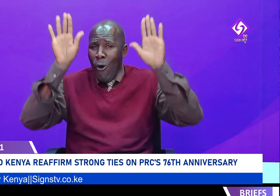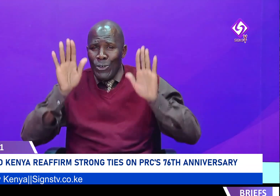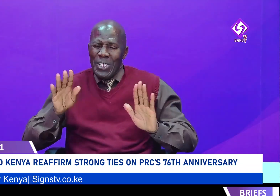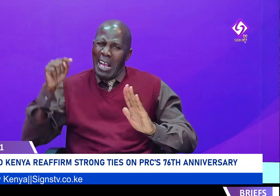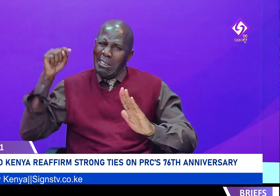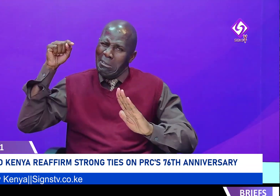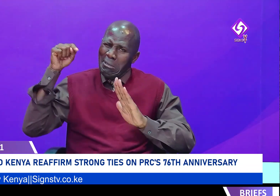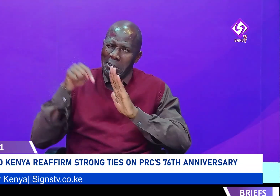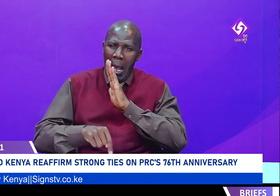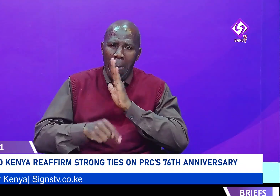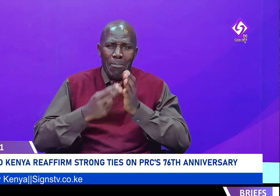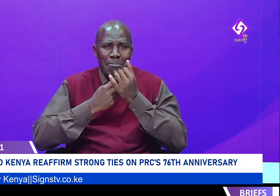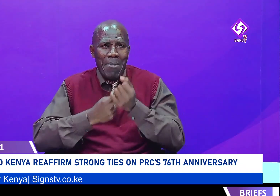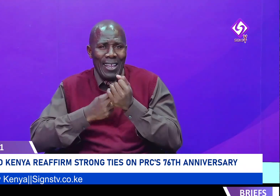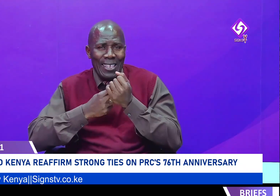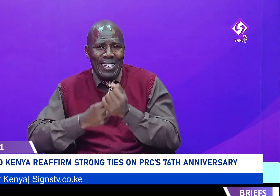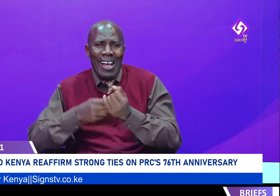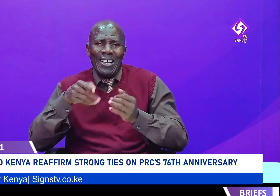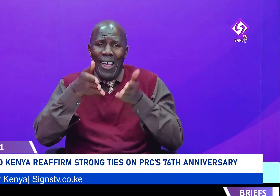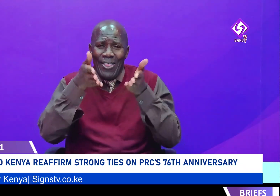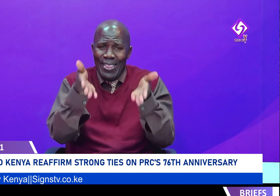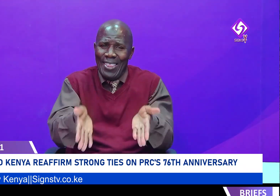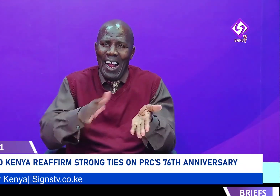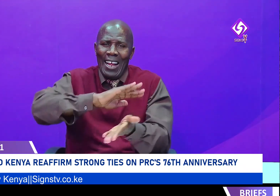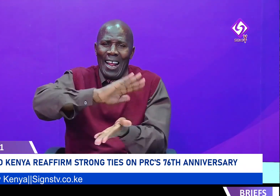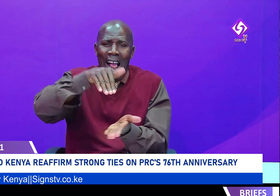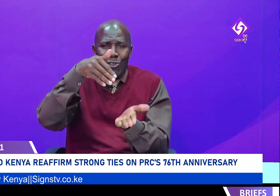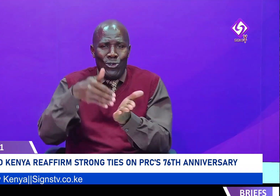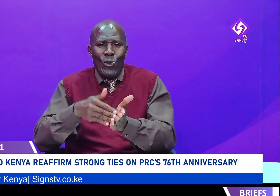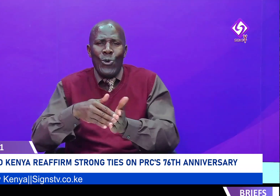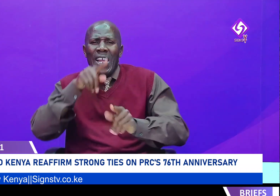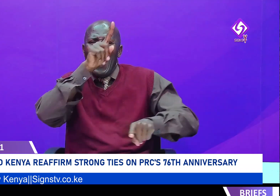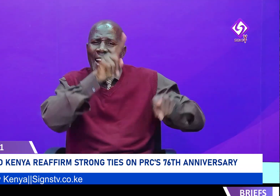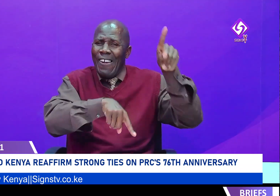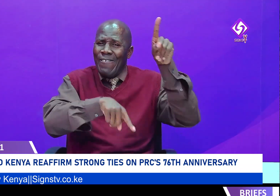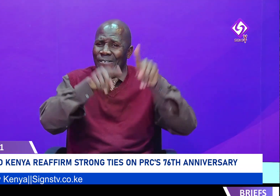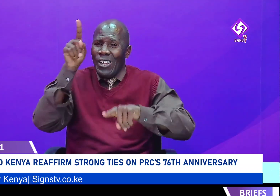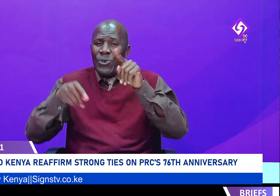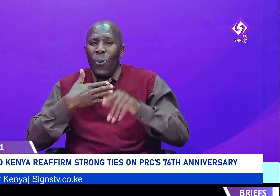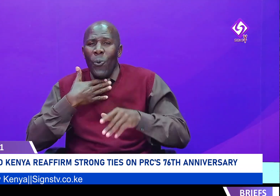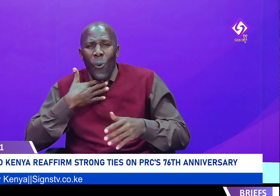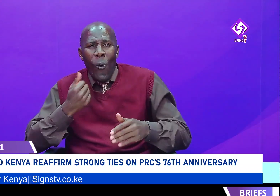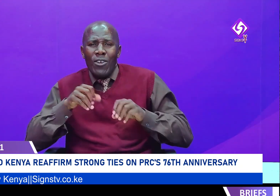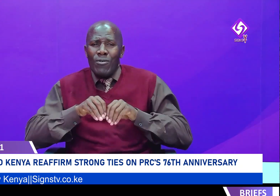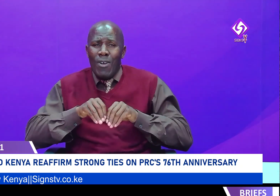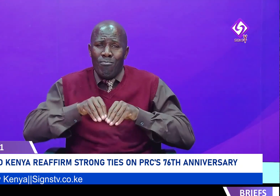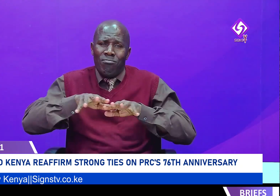and the occasion was used by both nations to highlight the deepening partnership that spans crucial sectors like